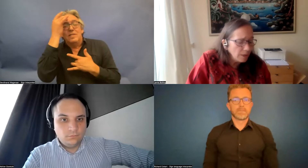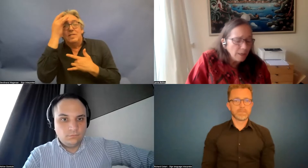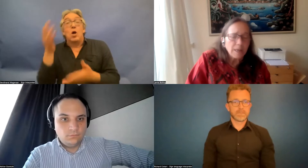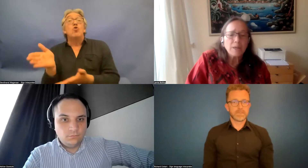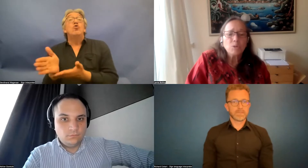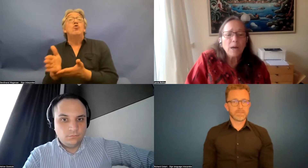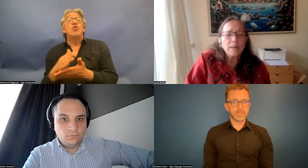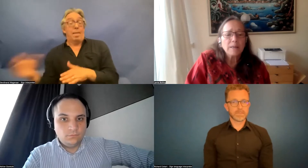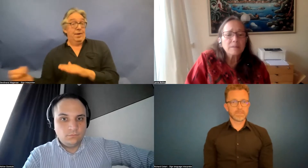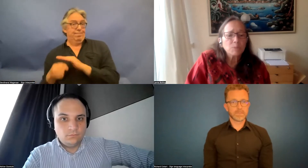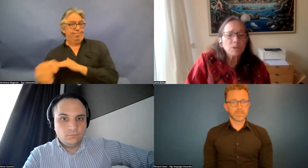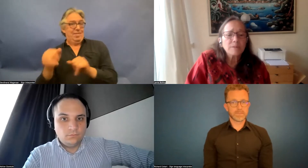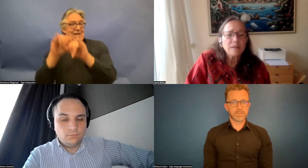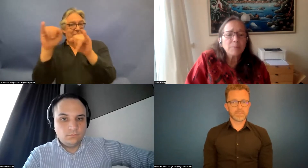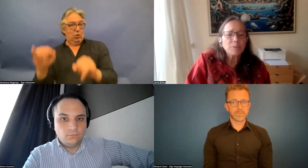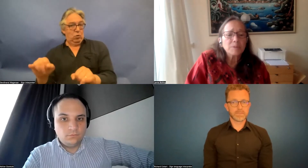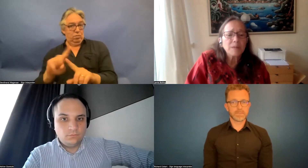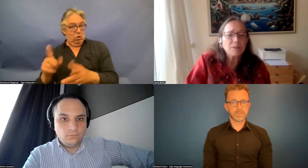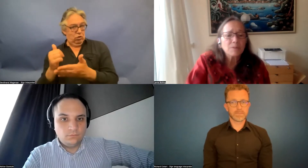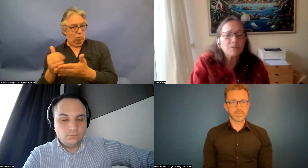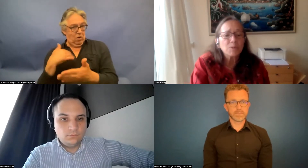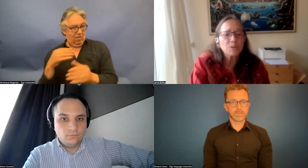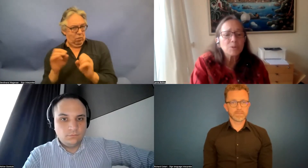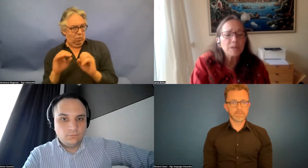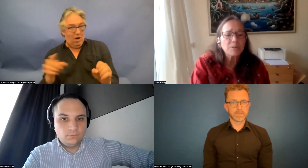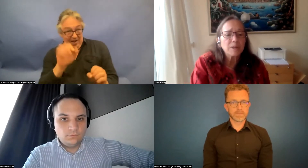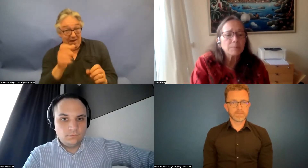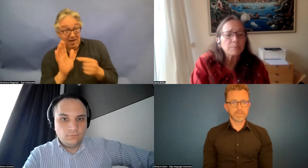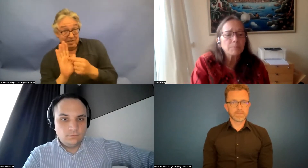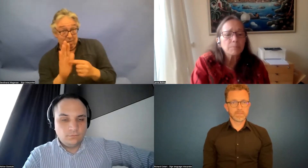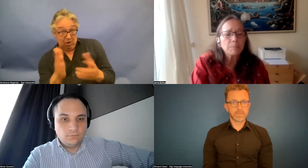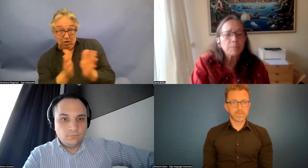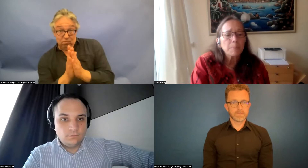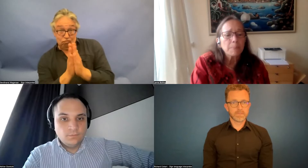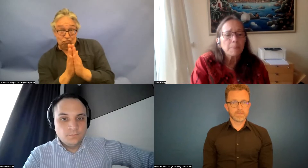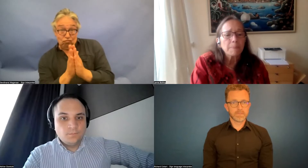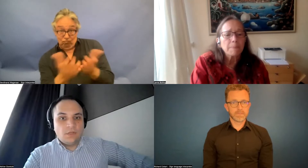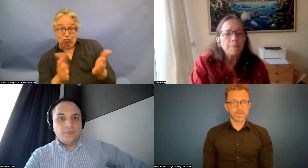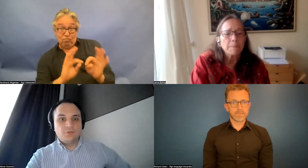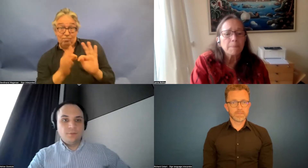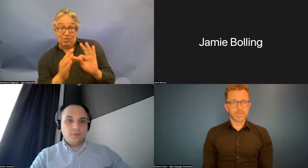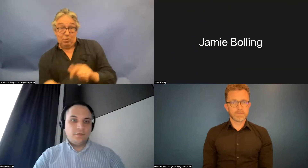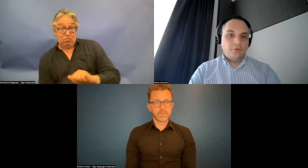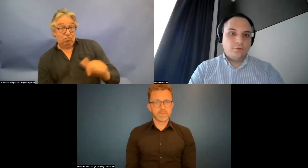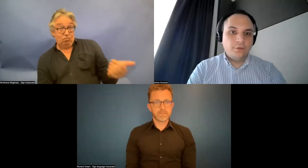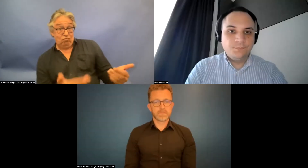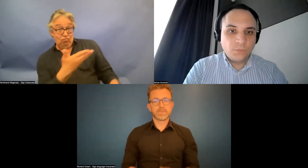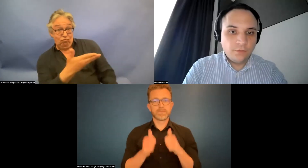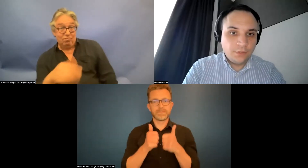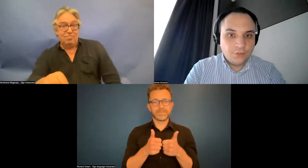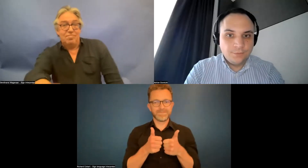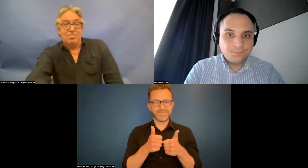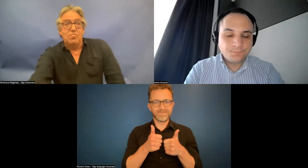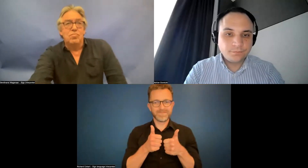there. Can you highlight some good examples? Thank you. The floor is yours, Adrian. Thank you, Jamie, and thank you for